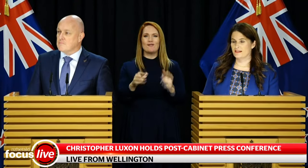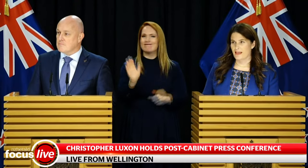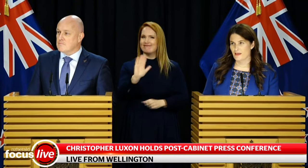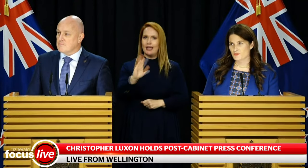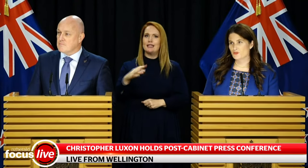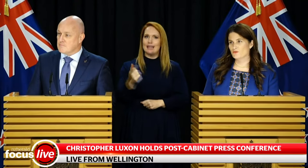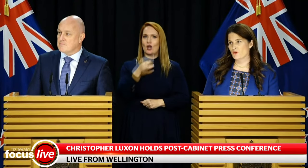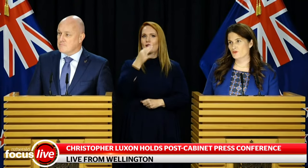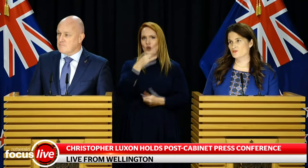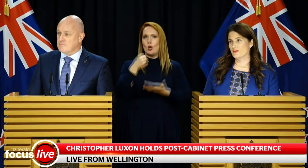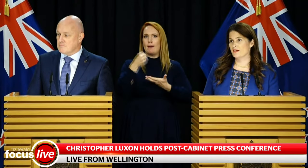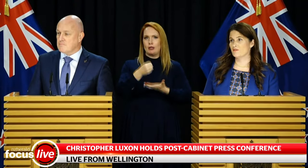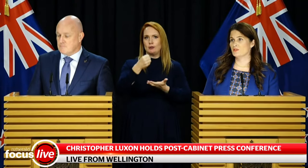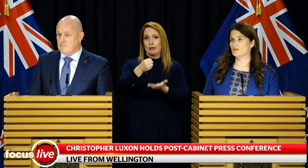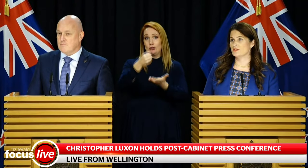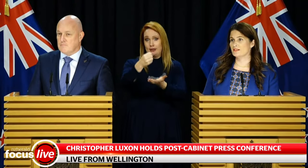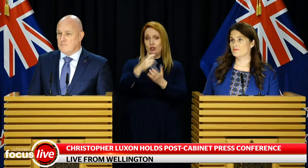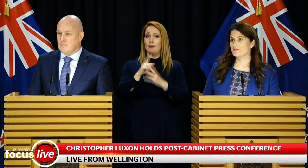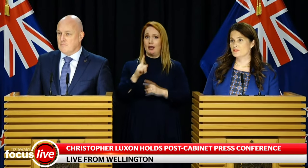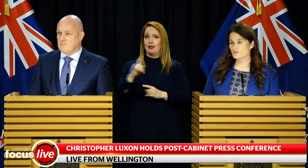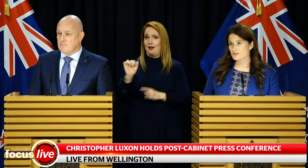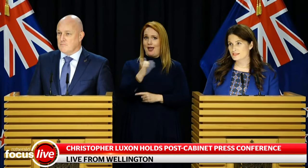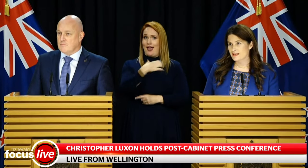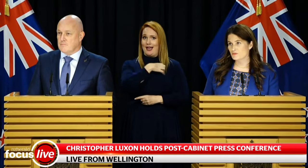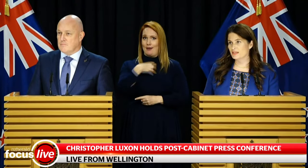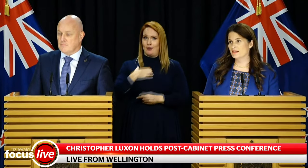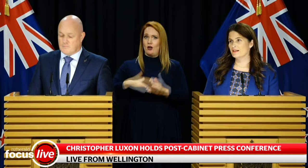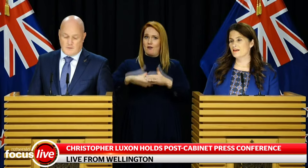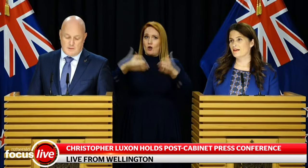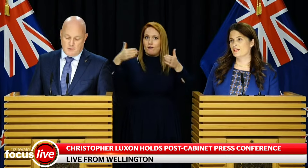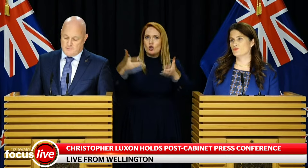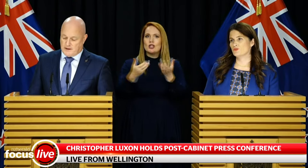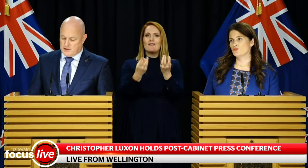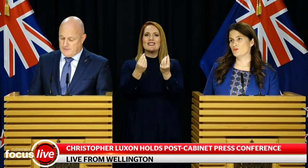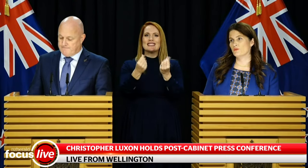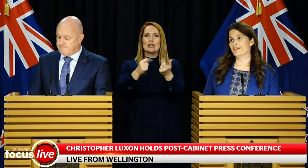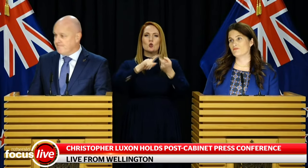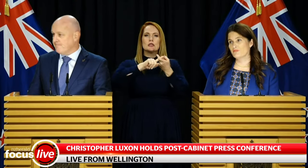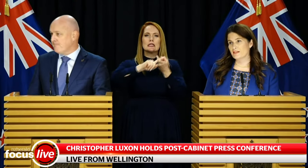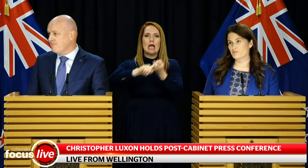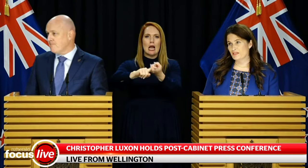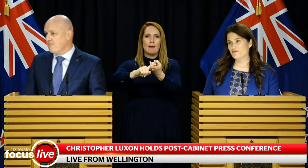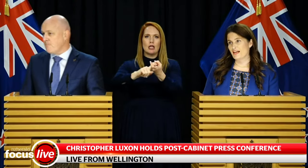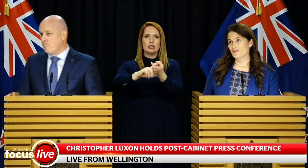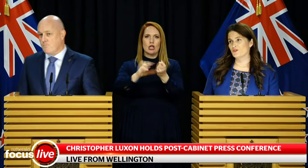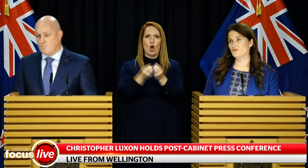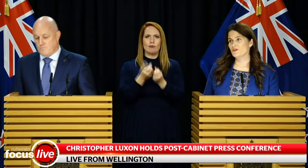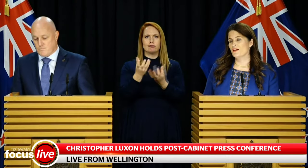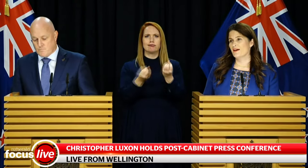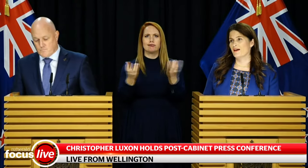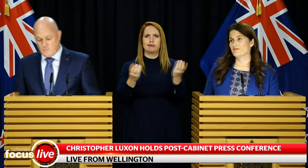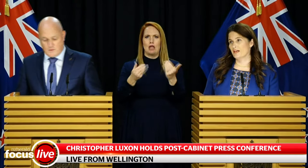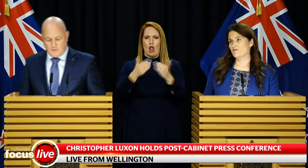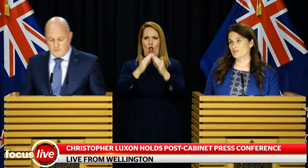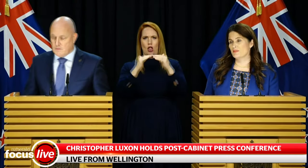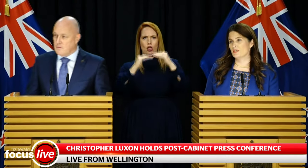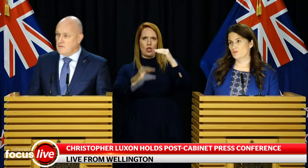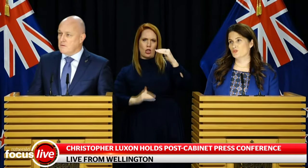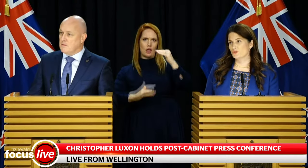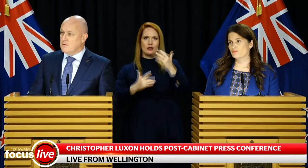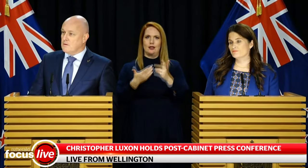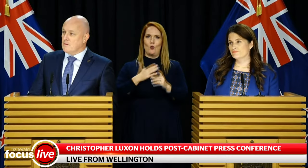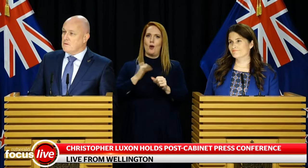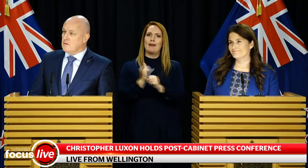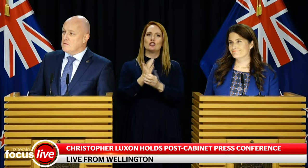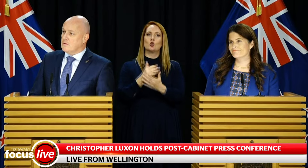but it is an absolute focus of our government to deliver fiscal sustainability and to ensure that we're getting better value for the government spending